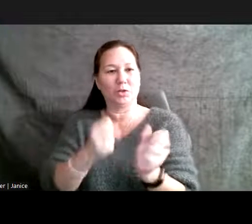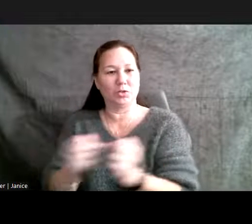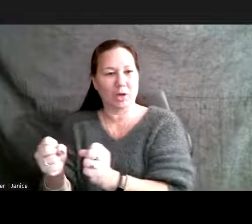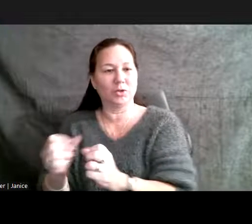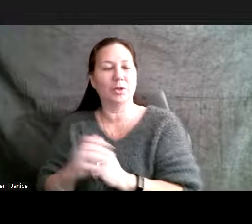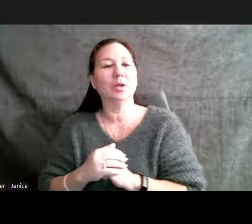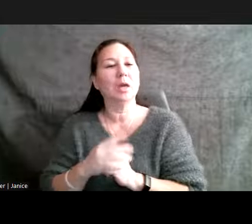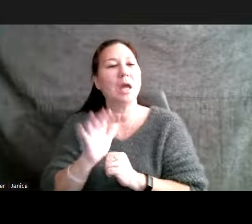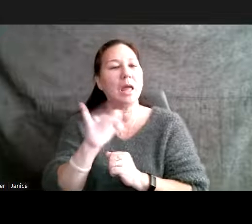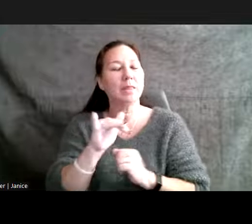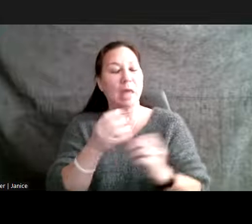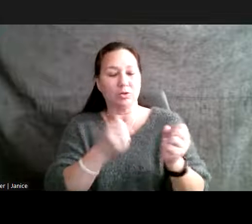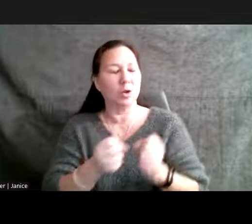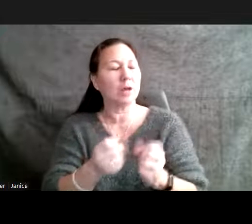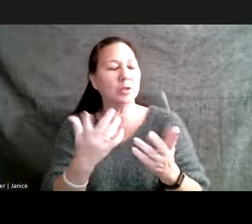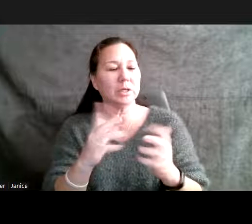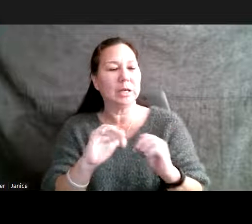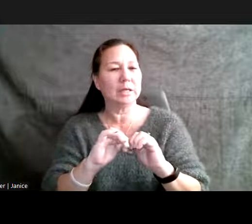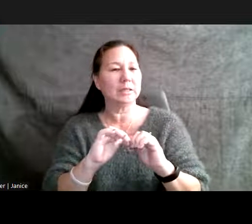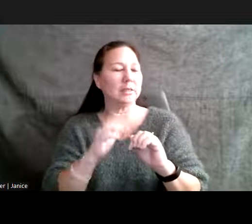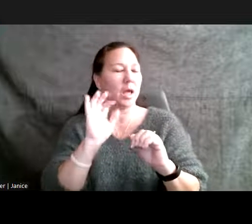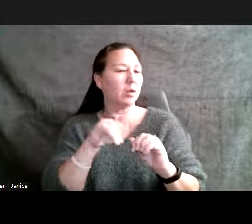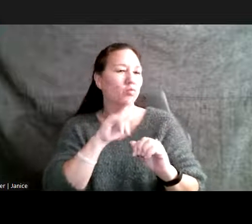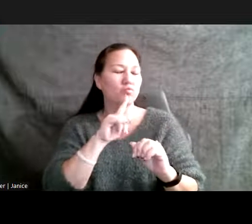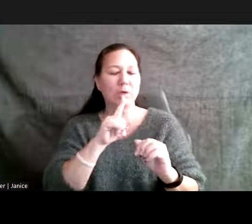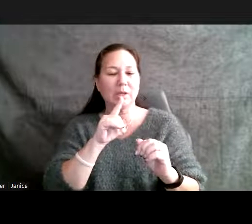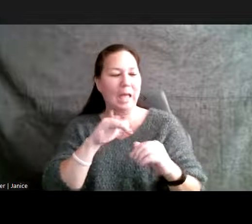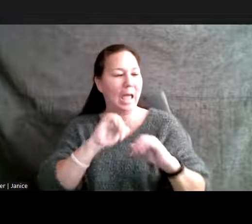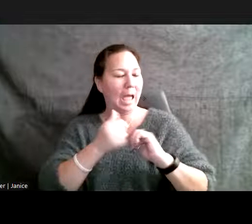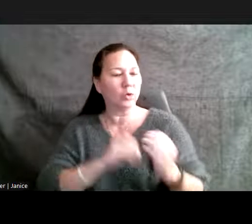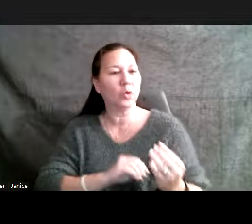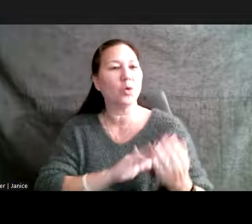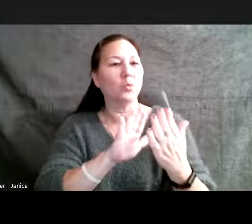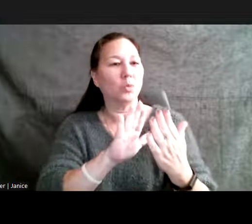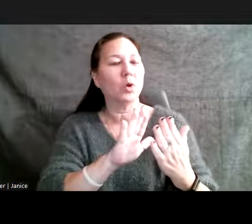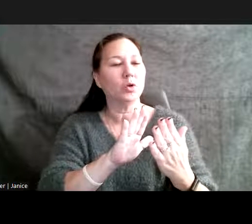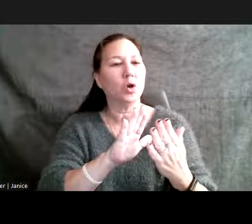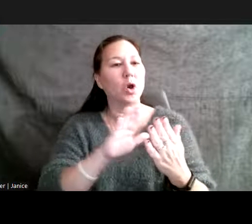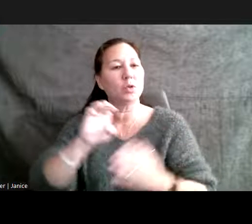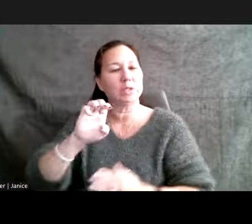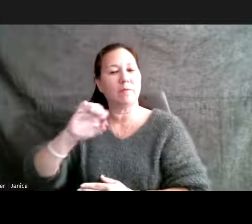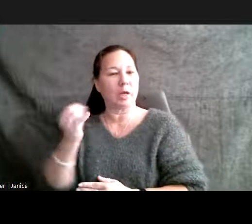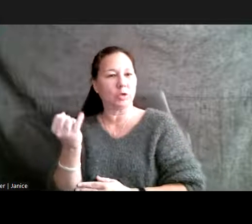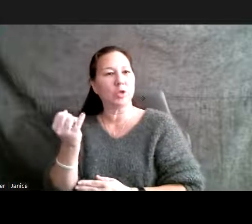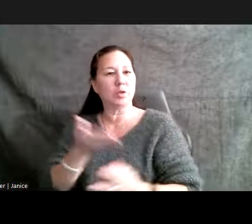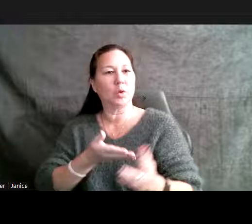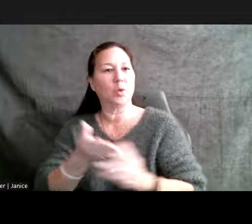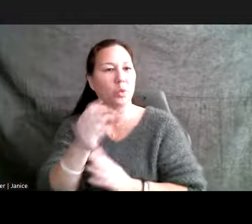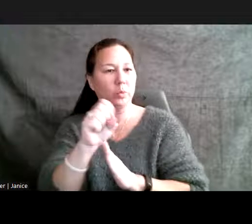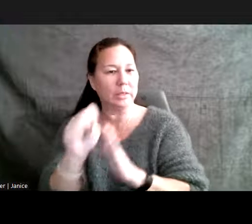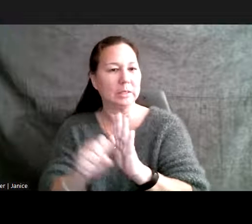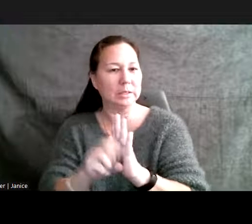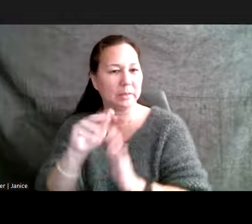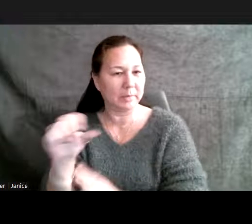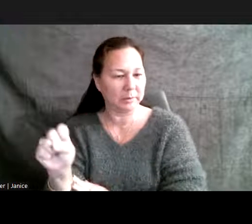a comprehensive approach to advancing environmental justice in the Commonwealth. So we will see some common aspects